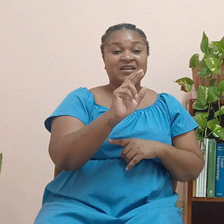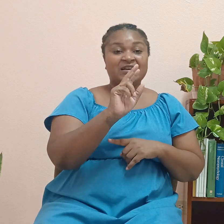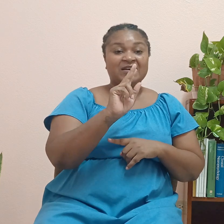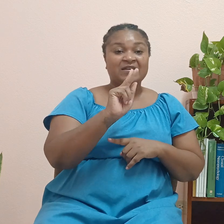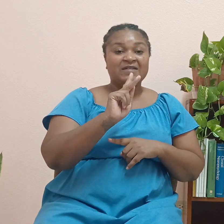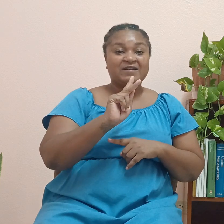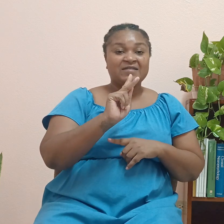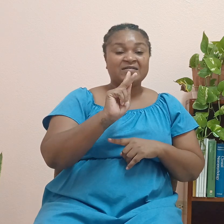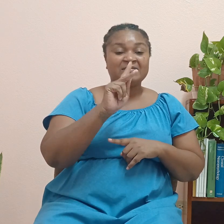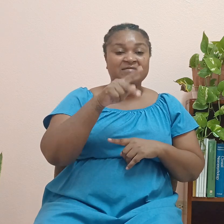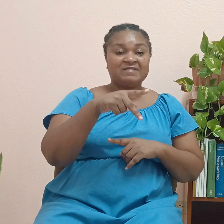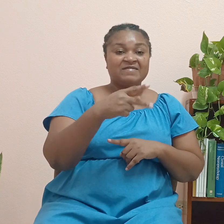Philemon,